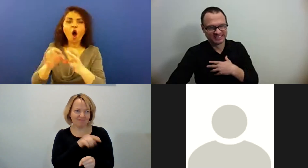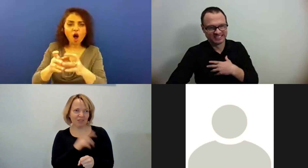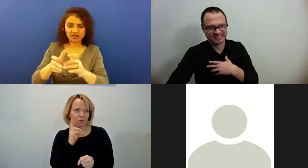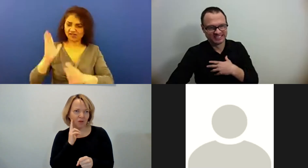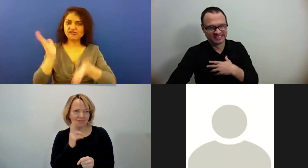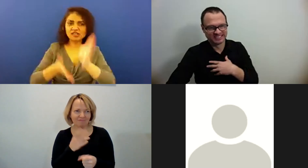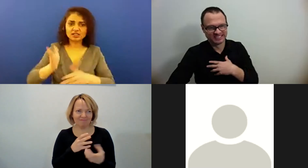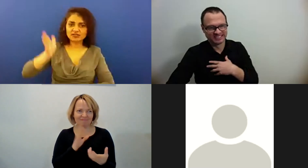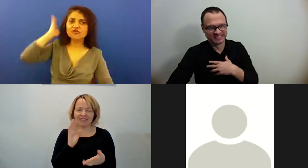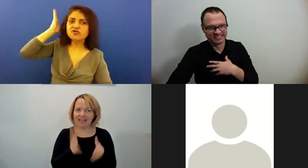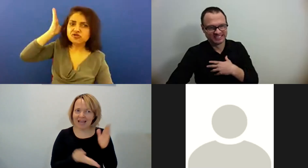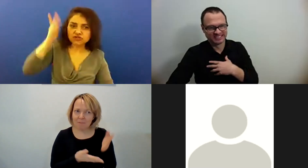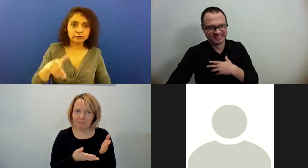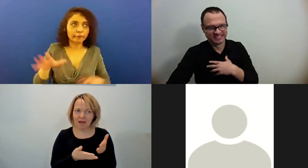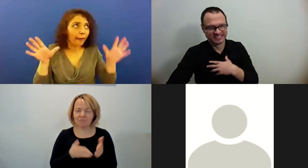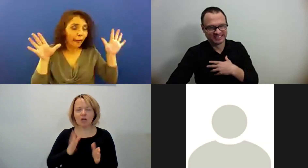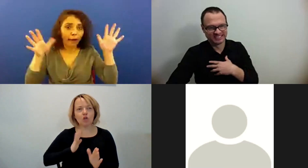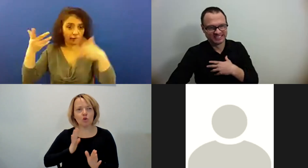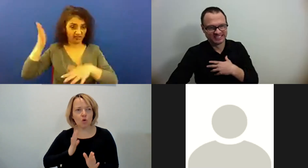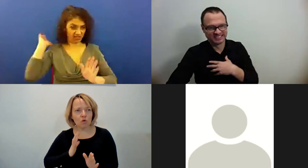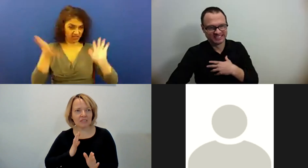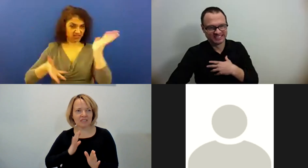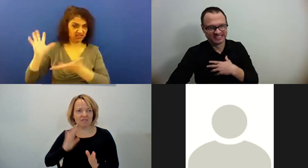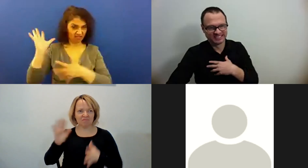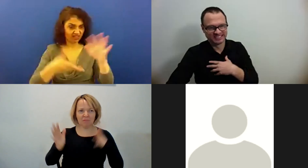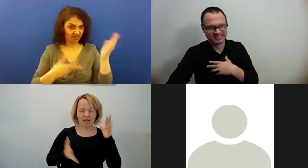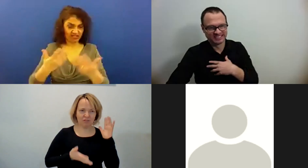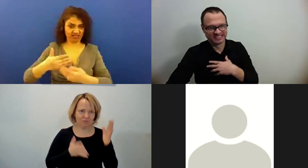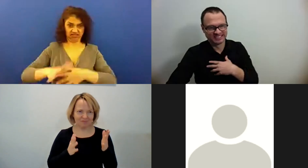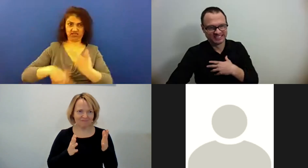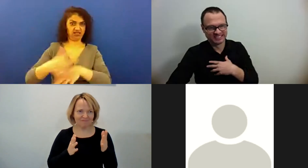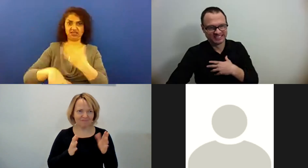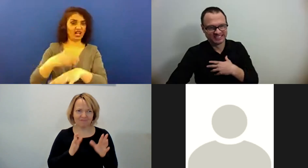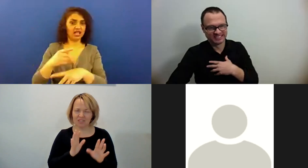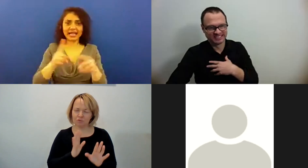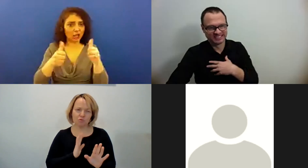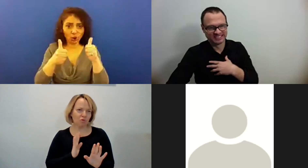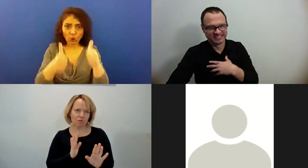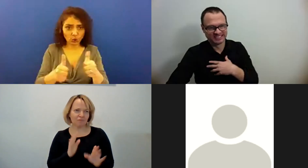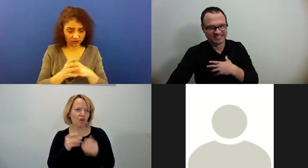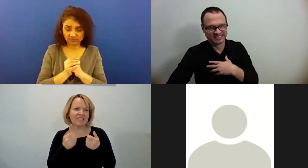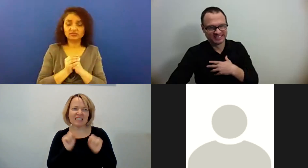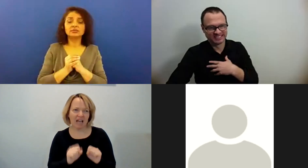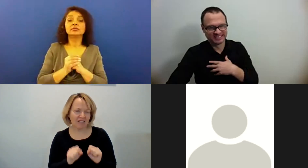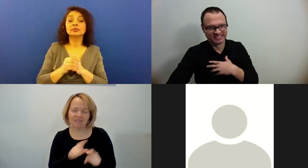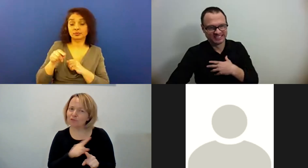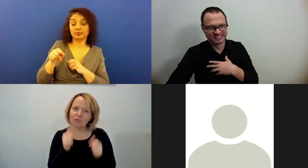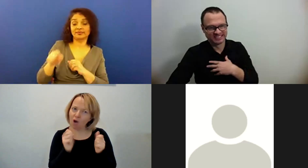As a woman, girl, she was discriminated even within the family, physically abused.